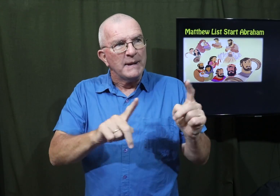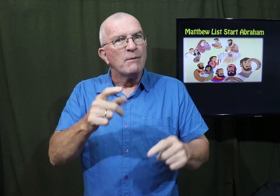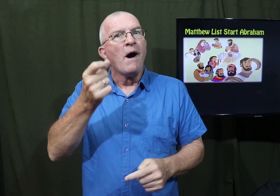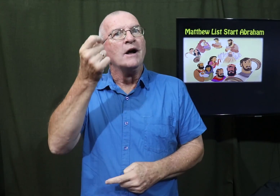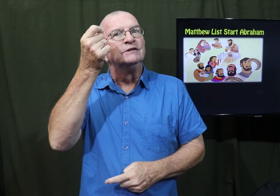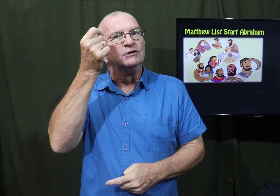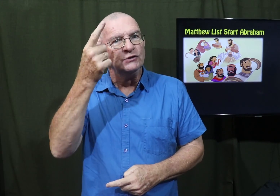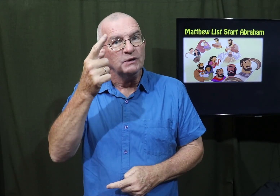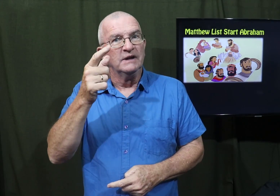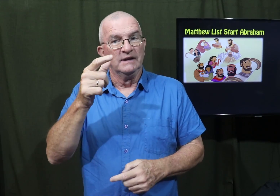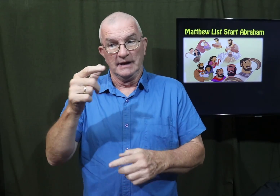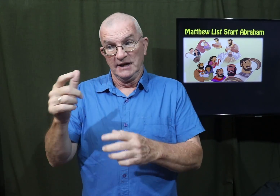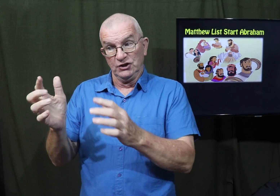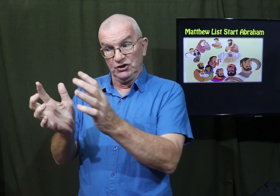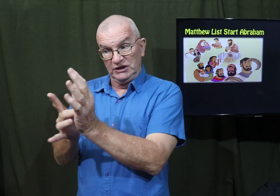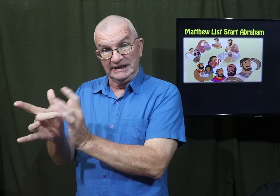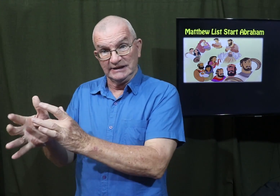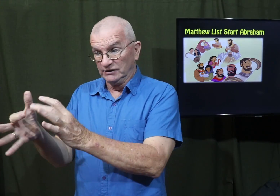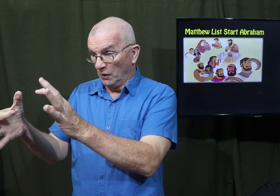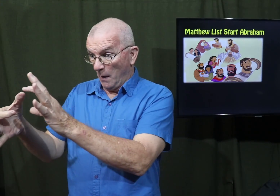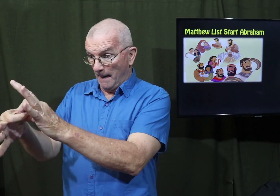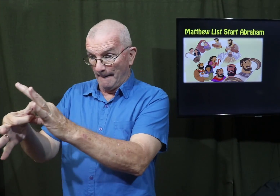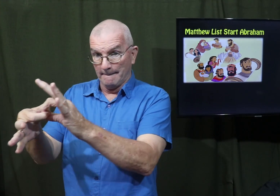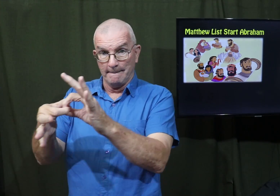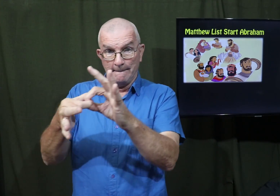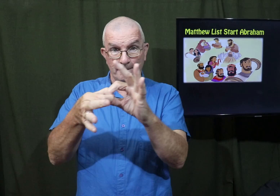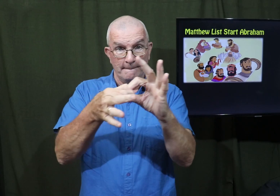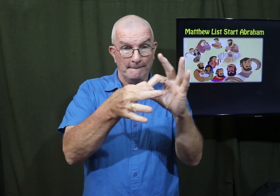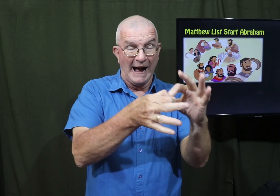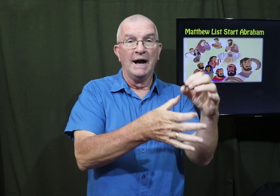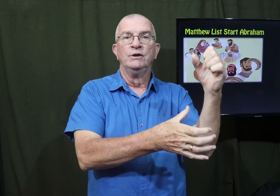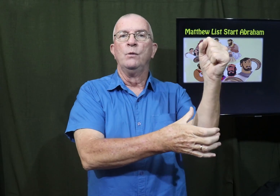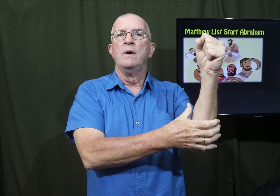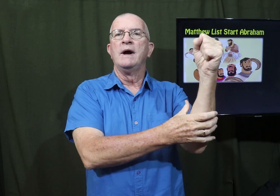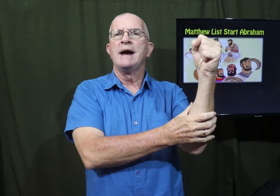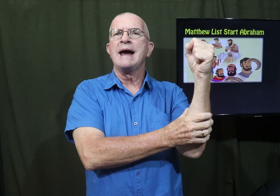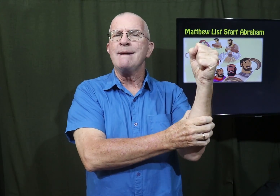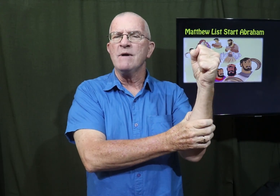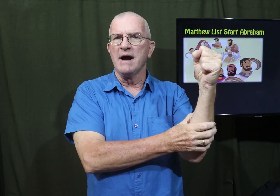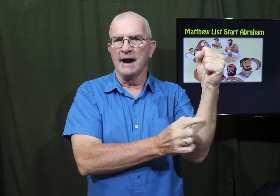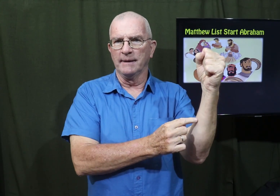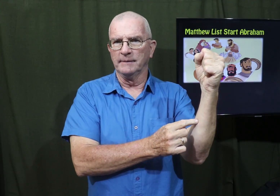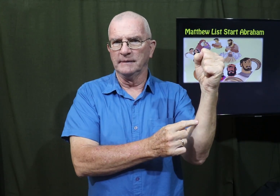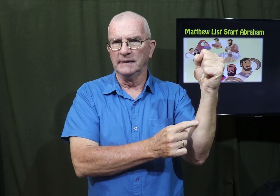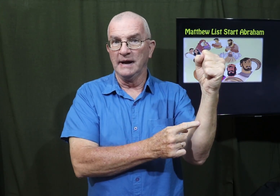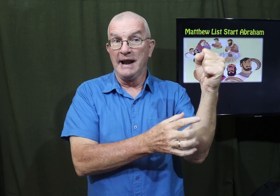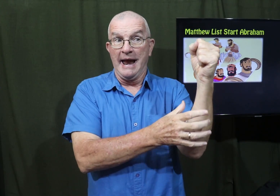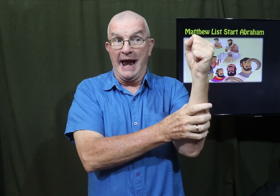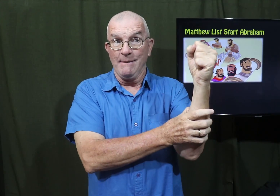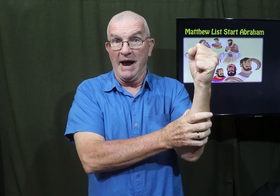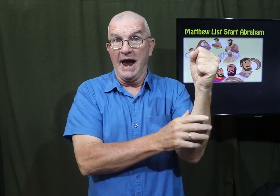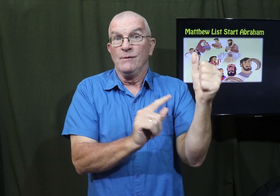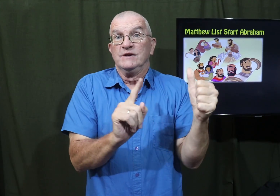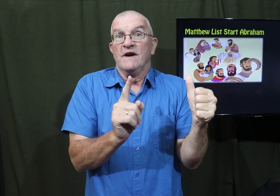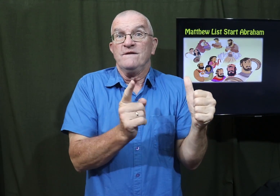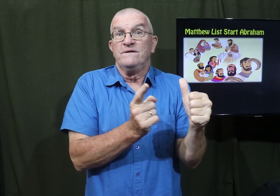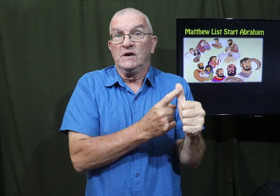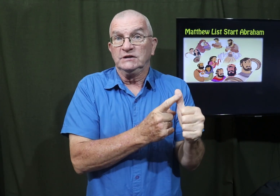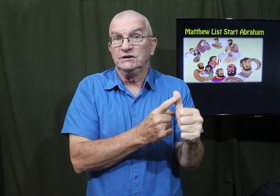He wanted to be sure that the people understood that Jesus was related back to Abraham and